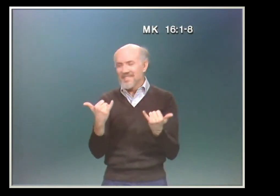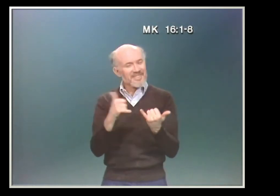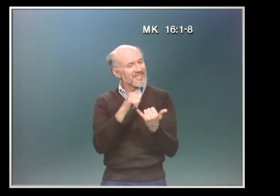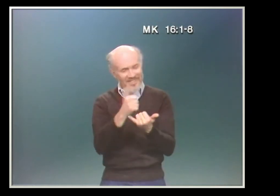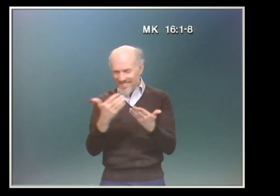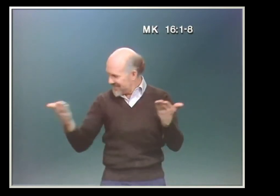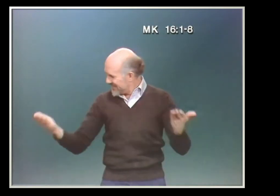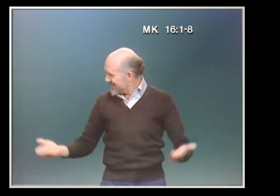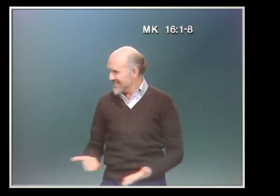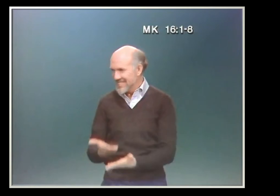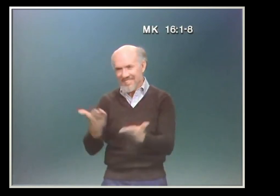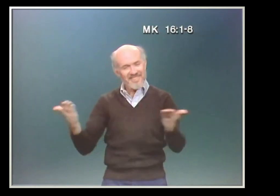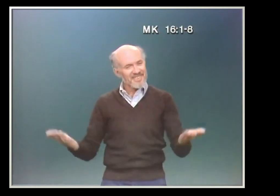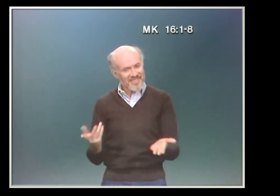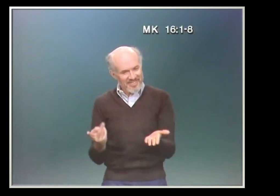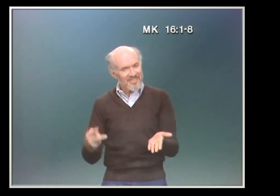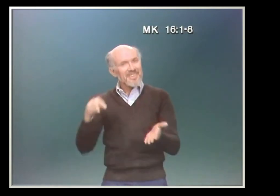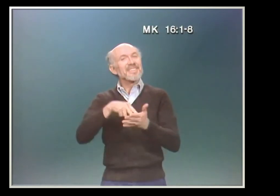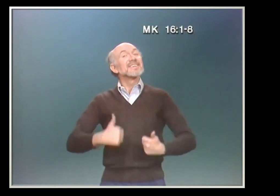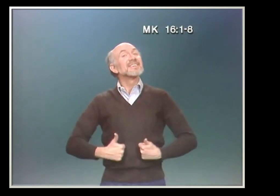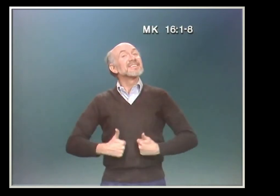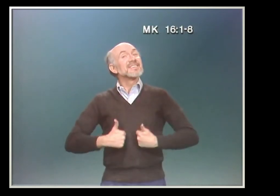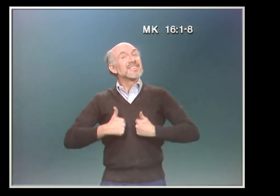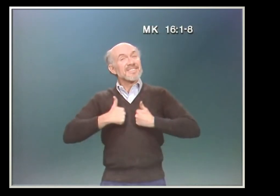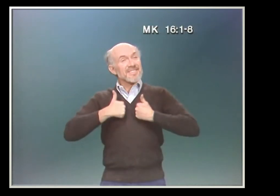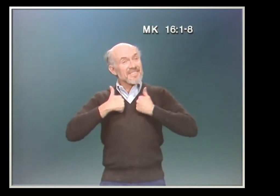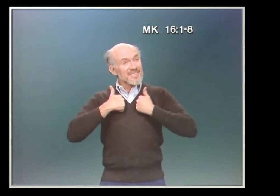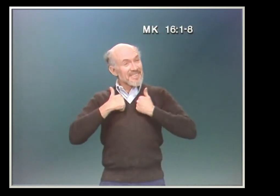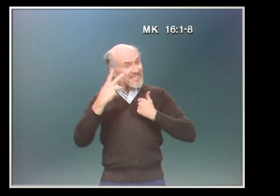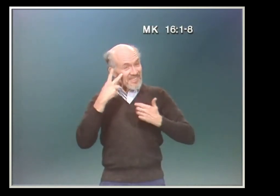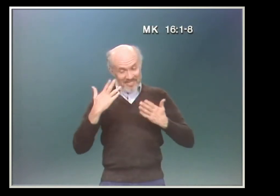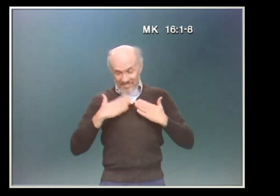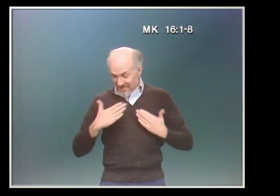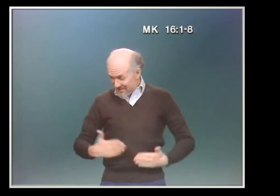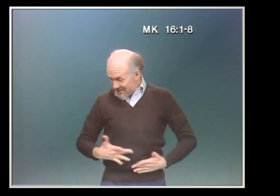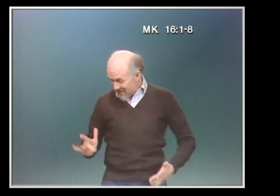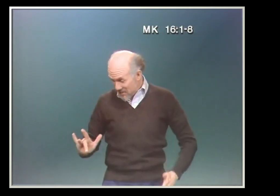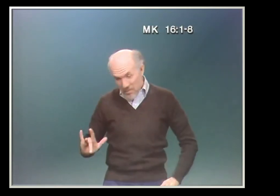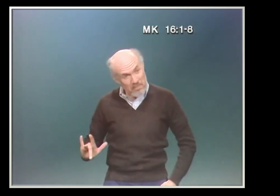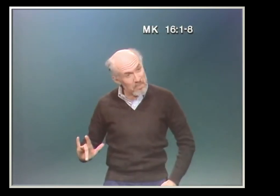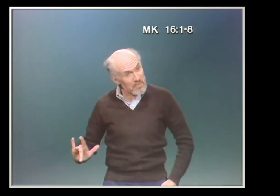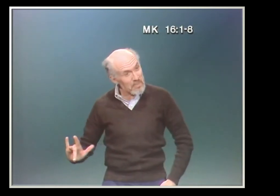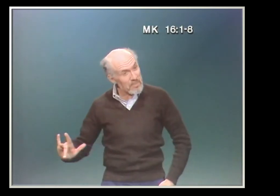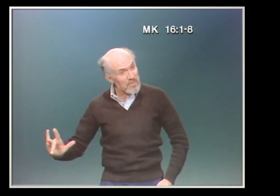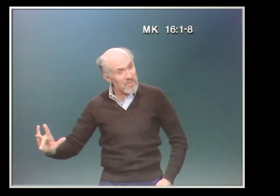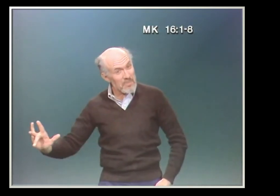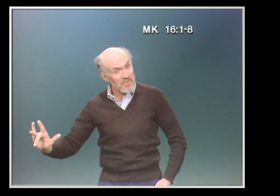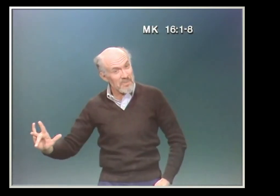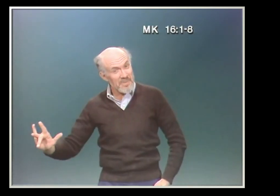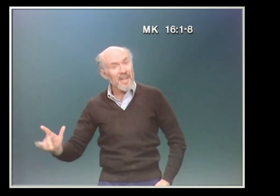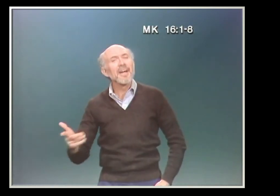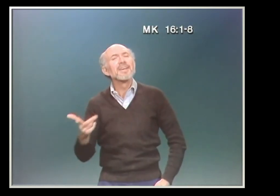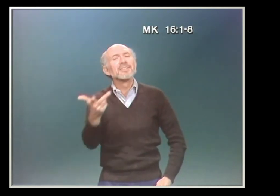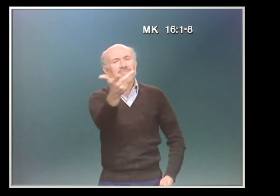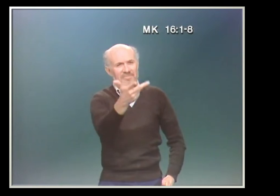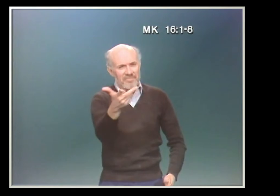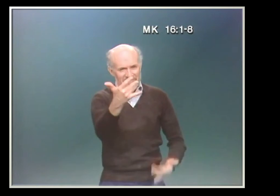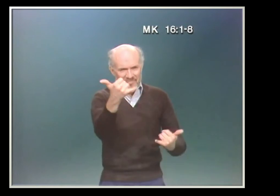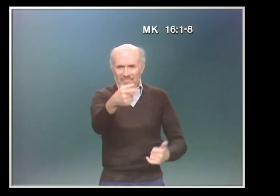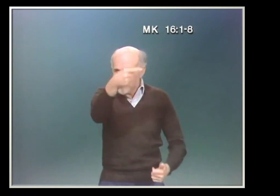into the tomb and saw a young man there wearing a white robe. He was sitting on the right side of the tomb. The women